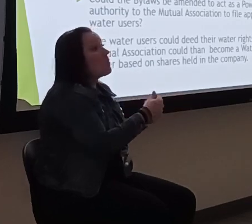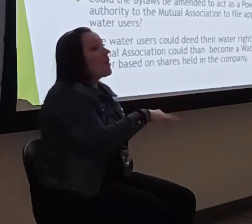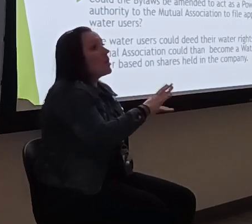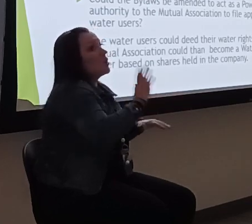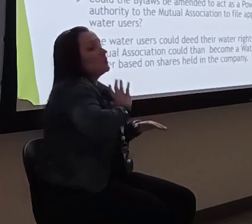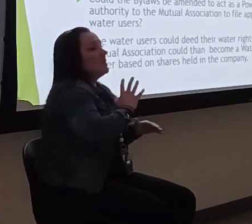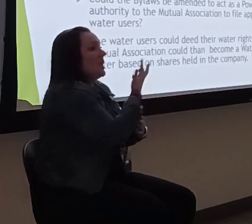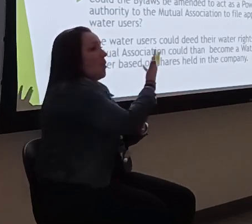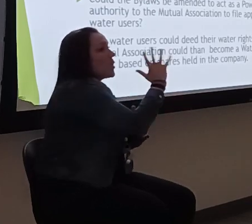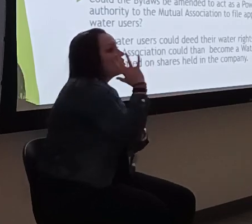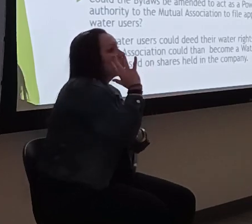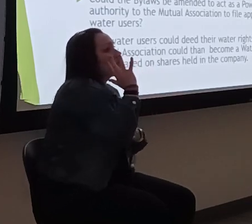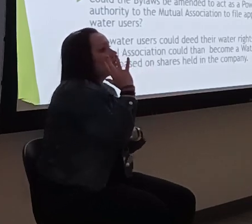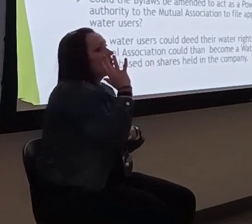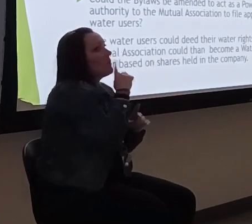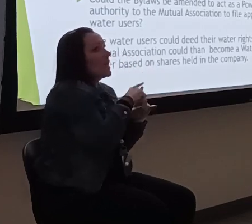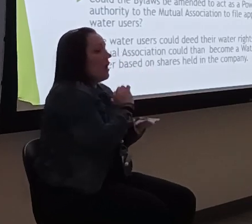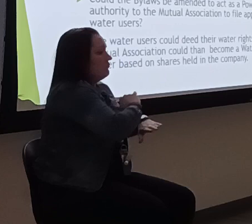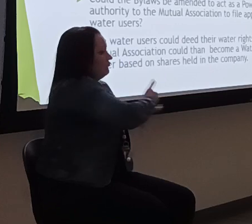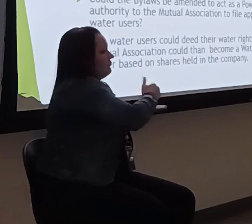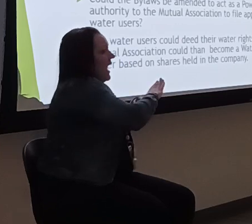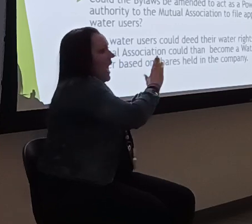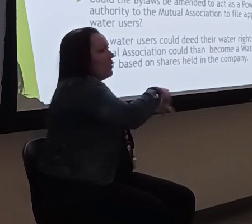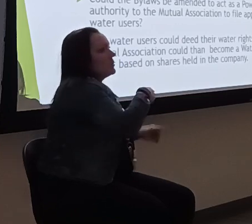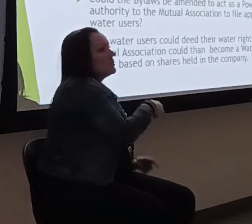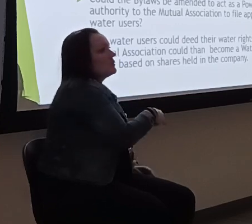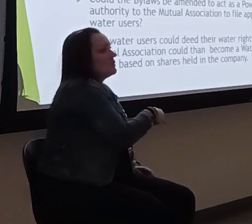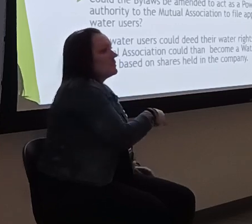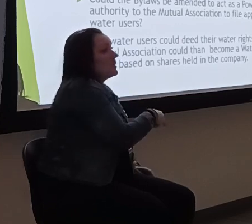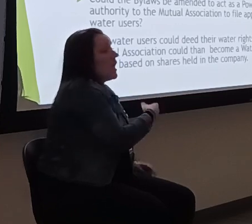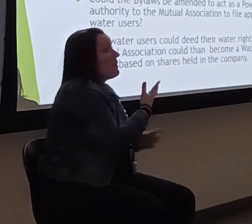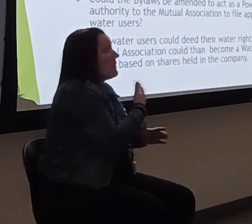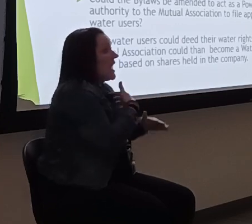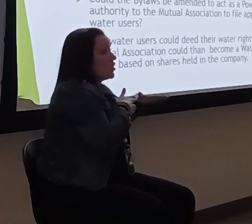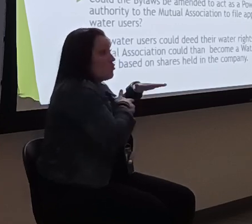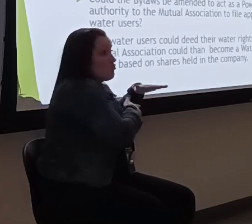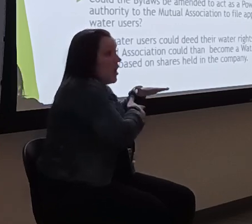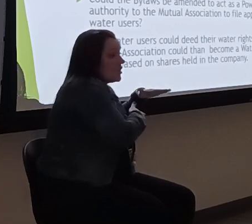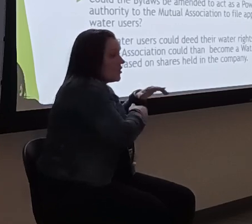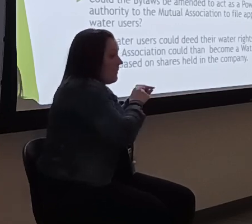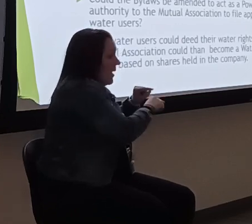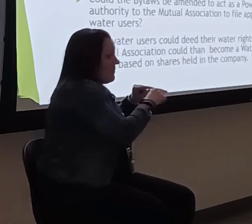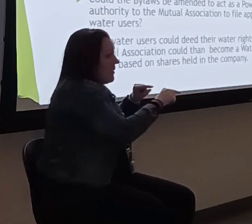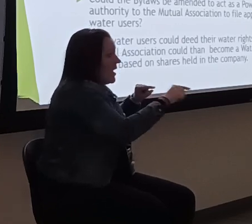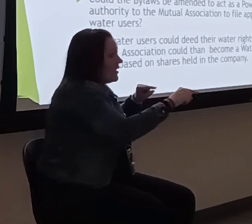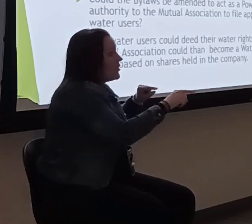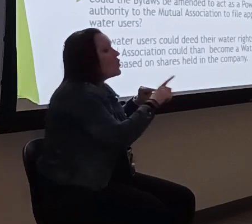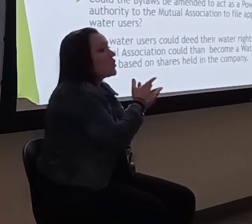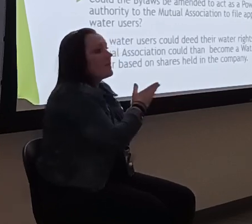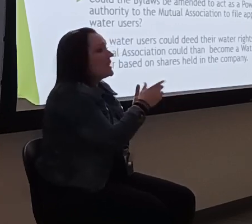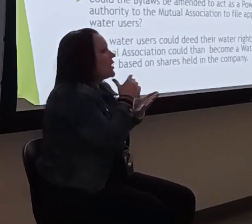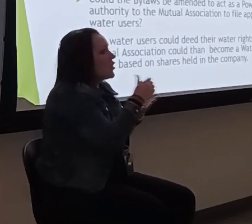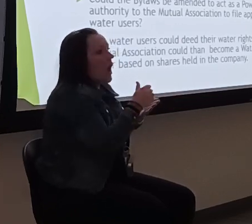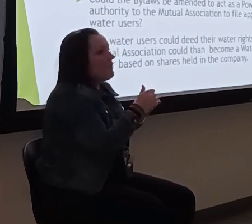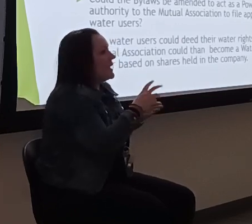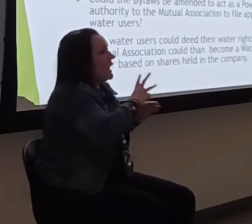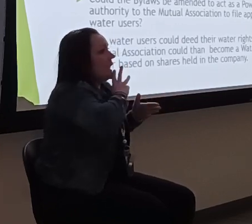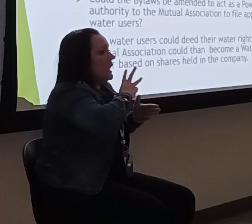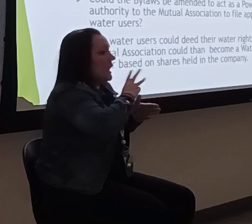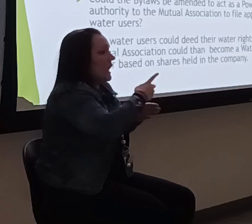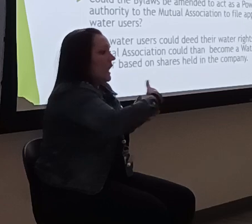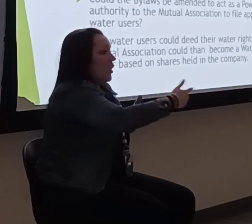orchard, and now it has a house on it, and now it has a garage on it. Those are areas that aren't being irrigated.